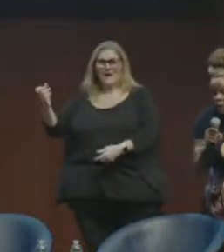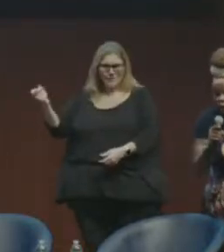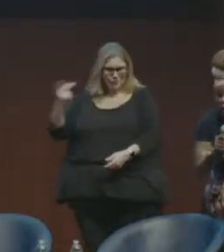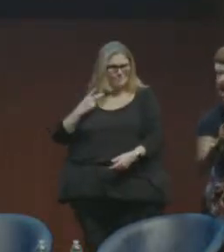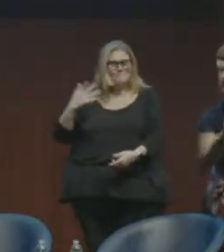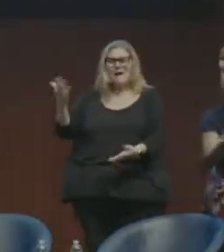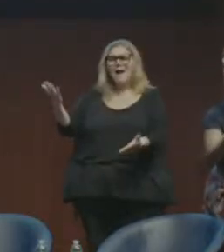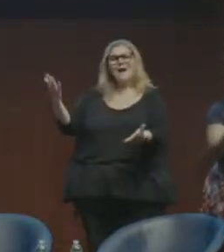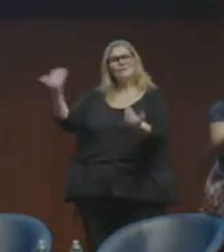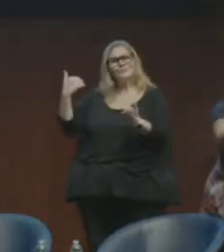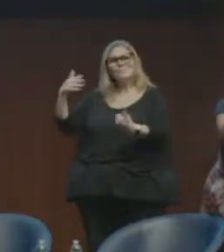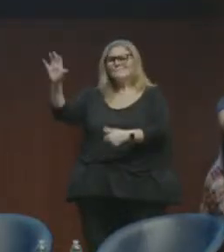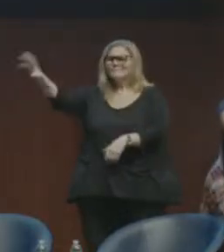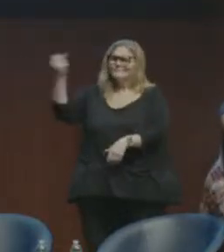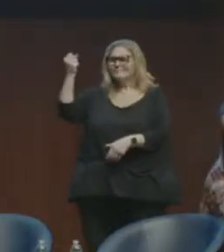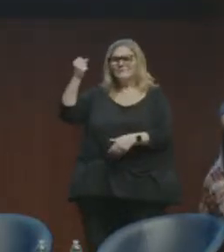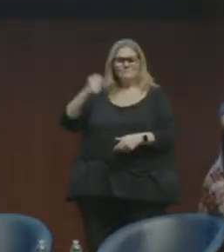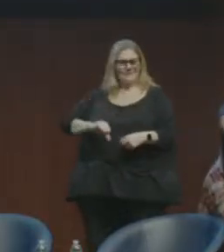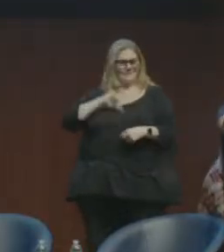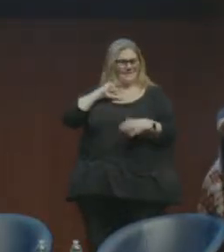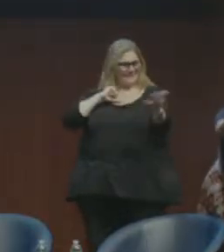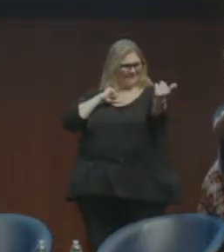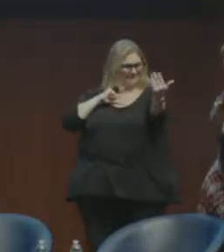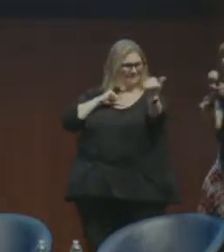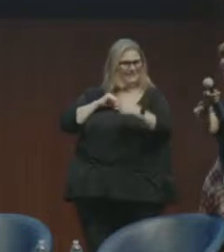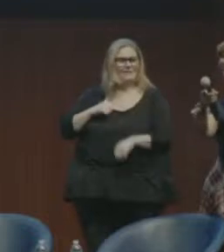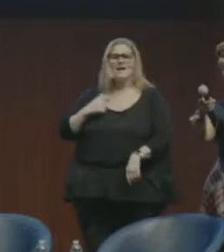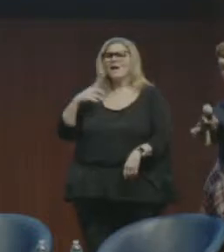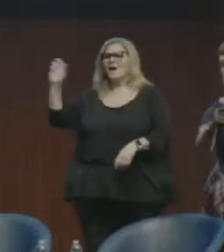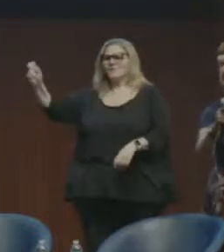back my.